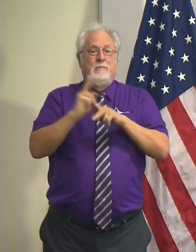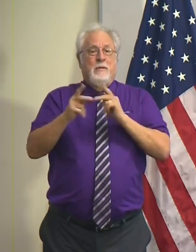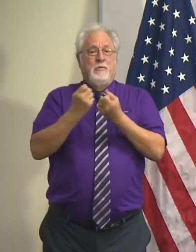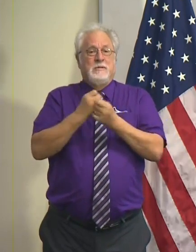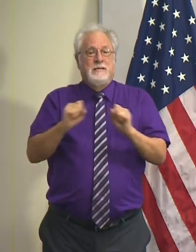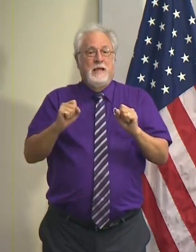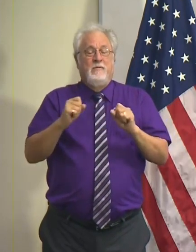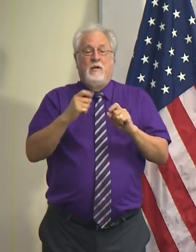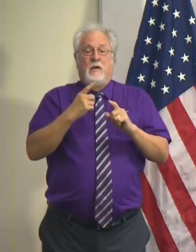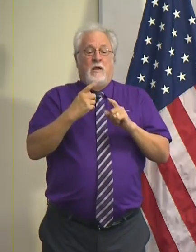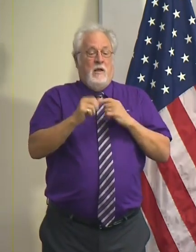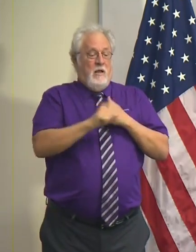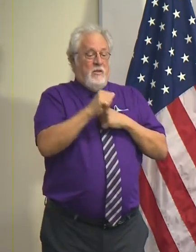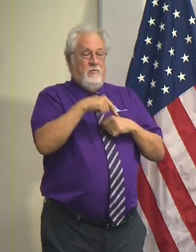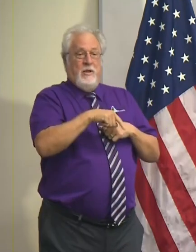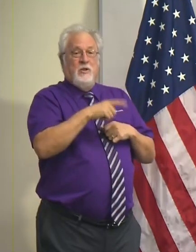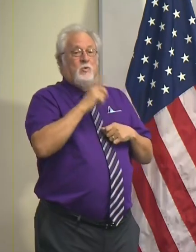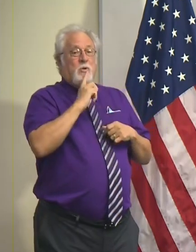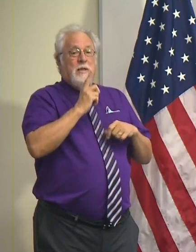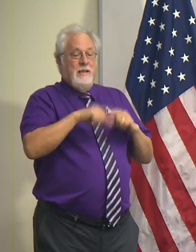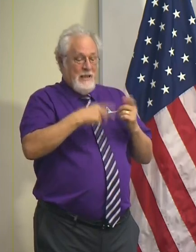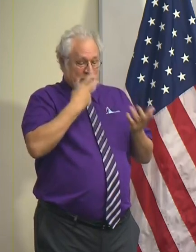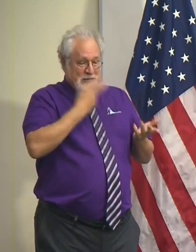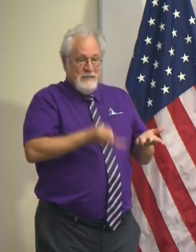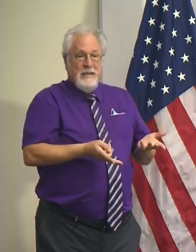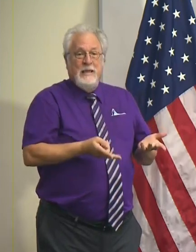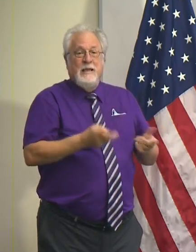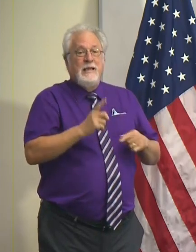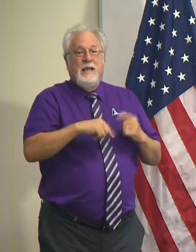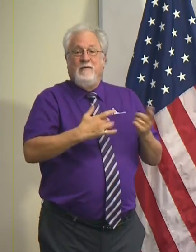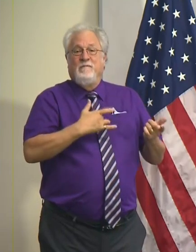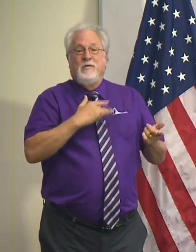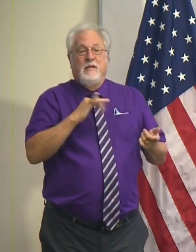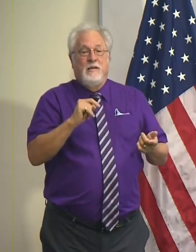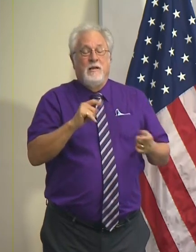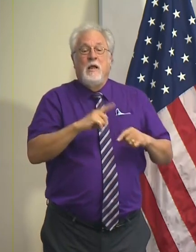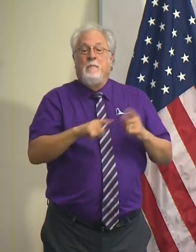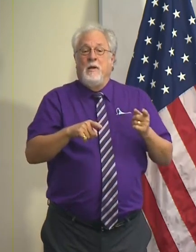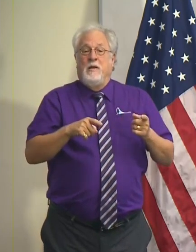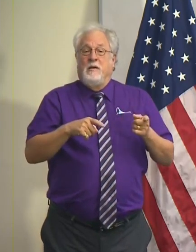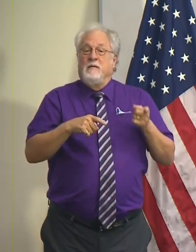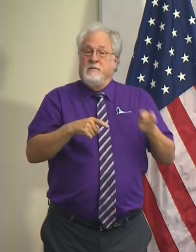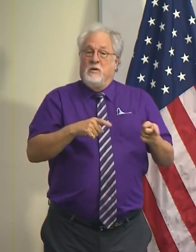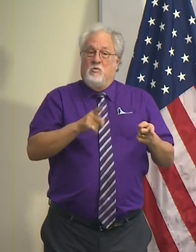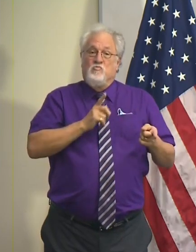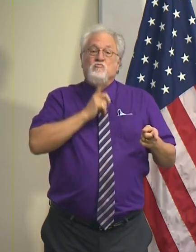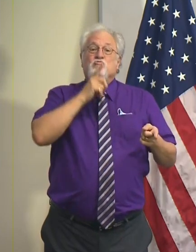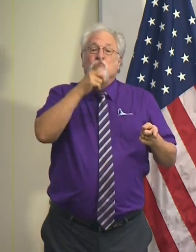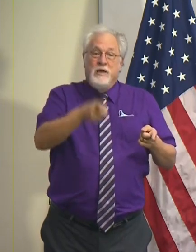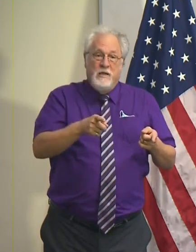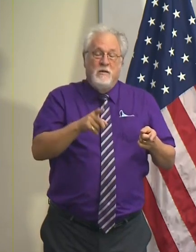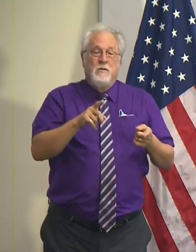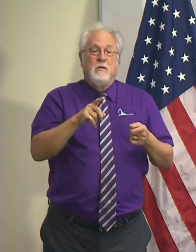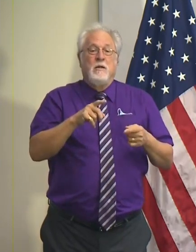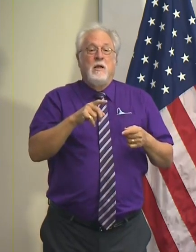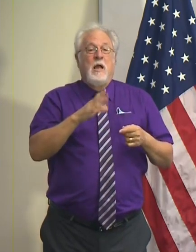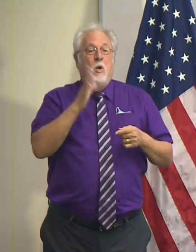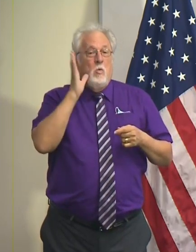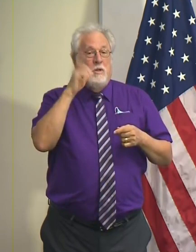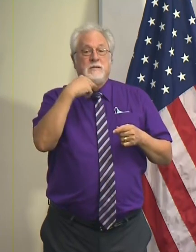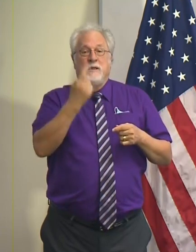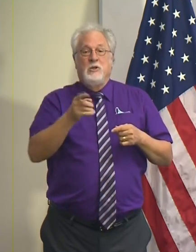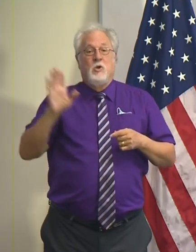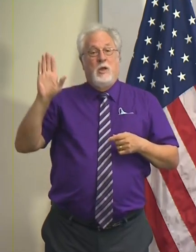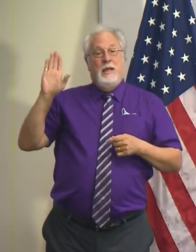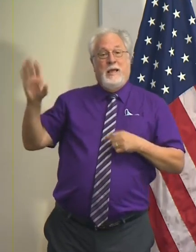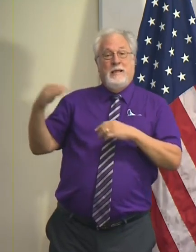a threat that you can't see. You can't feel it, but it is very, very real. And I will tell you,